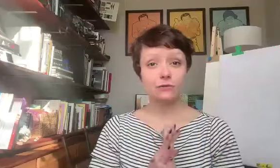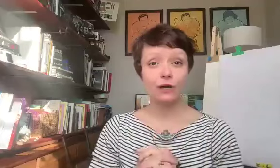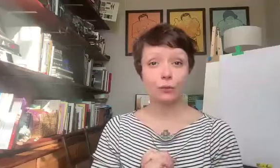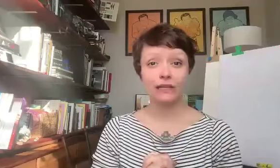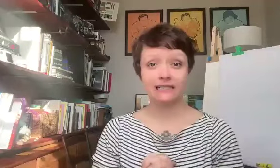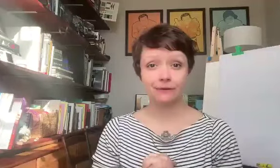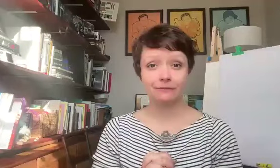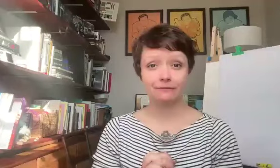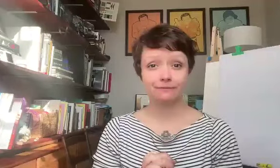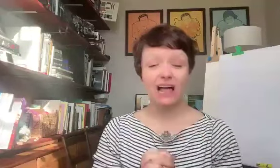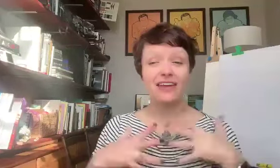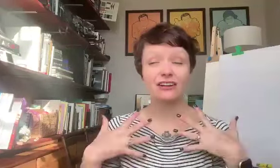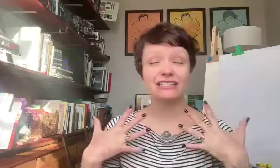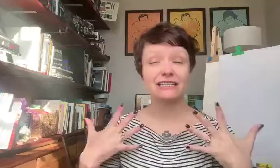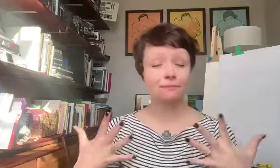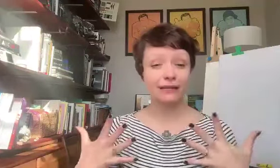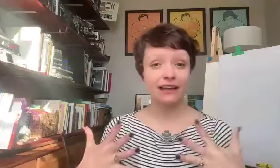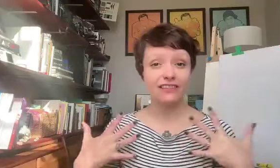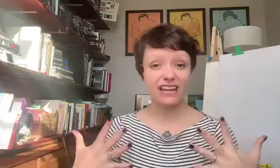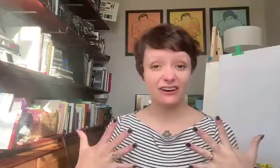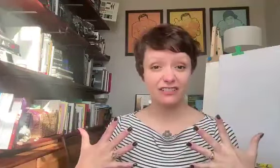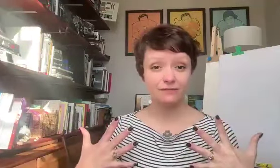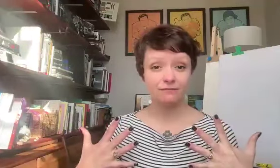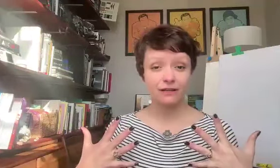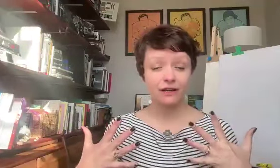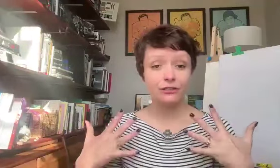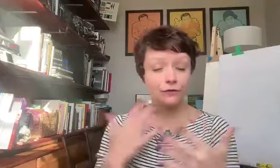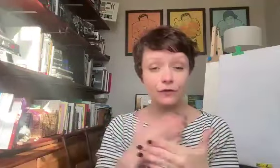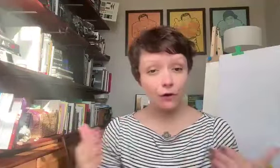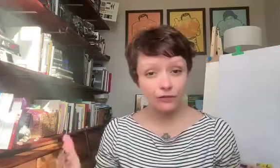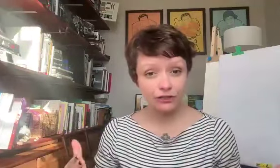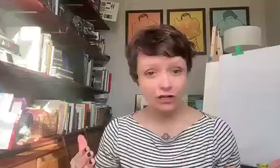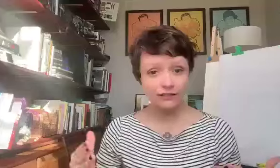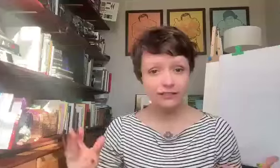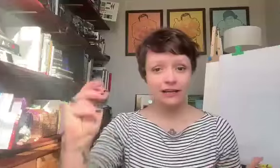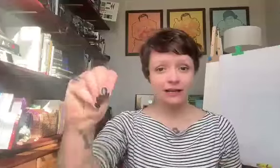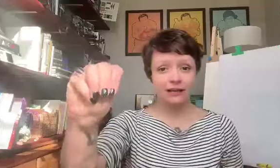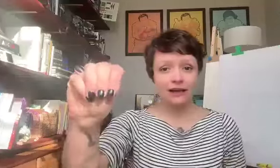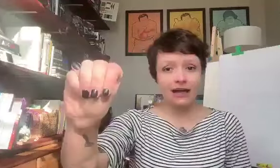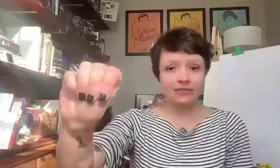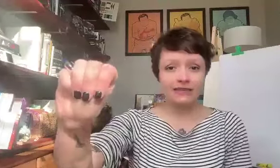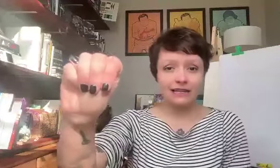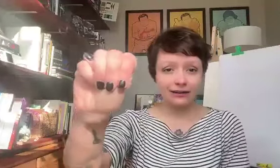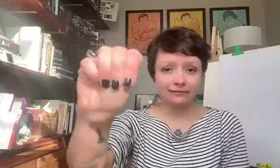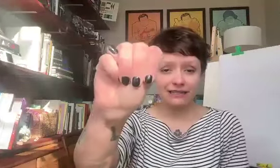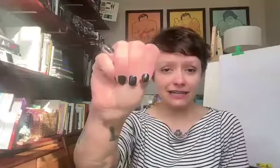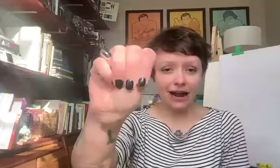week are really simple. They are simply the letters. So if you go to your chart, this letter is letter